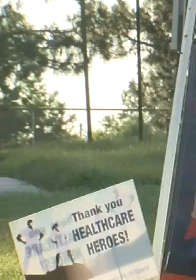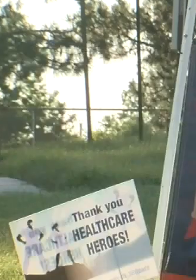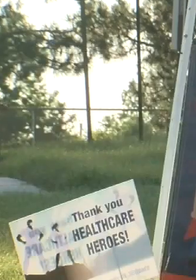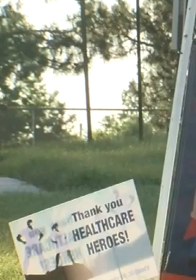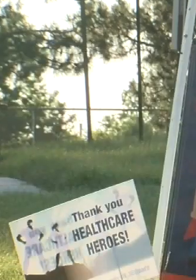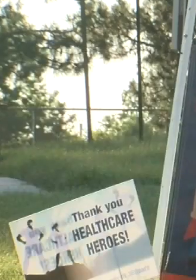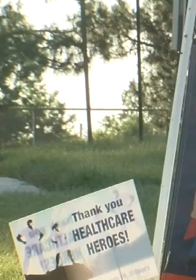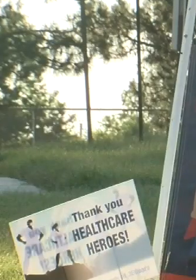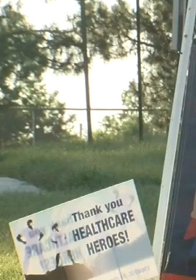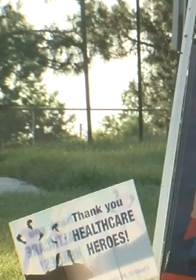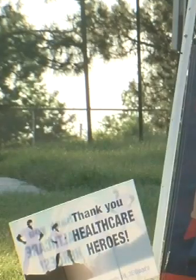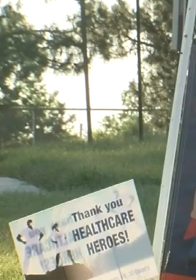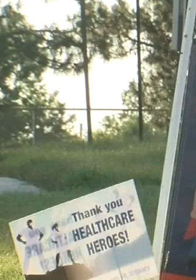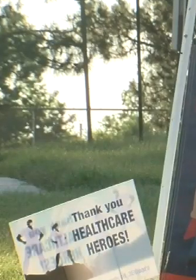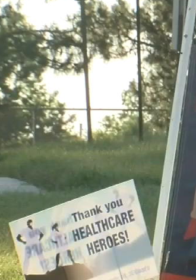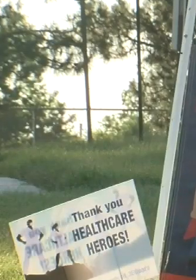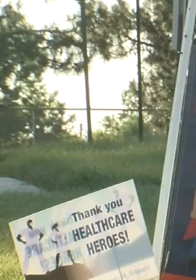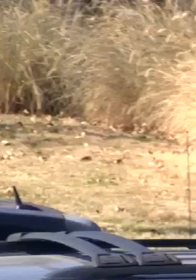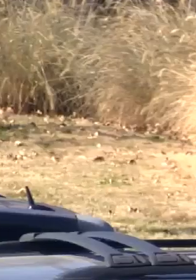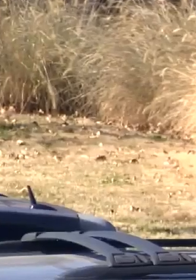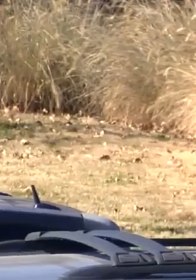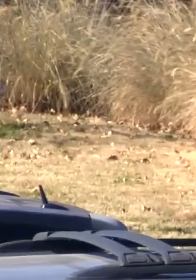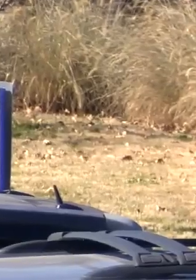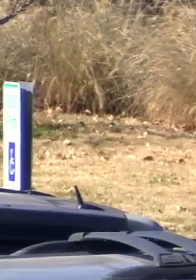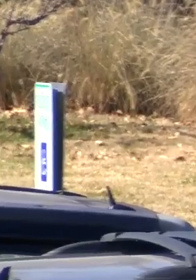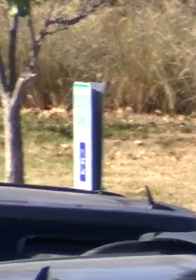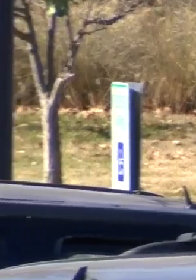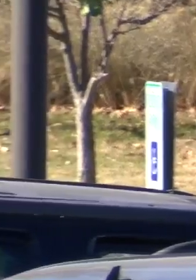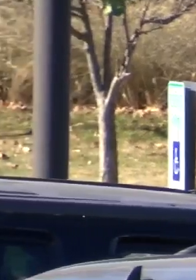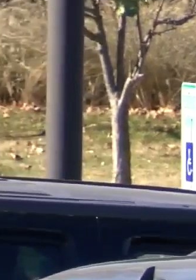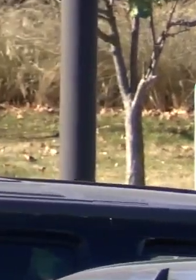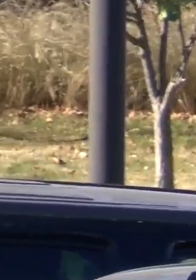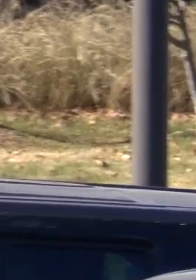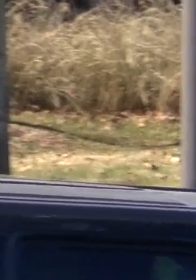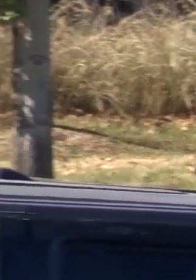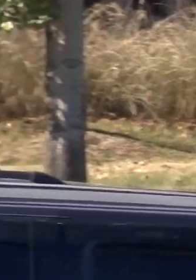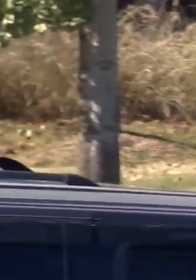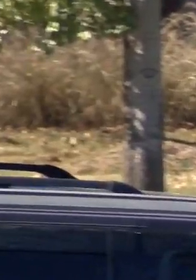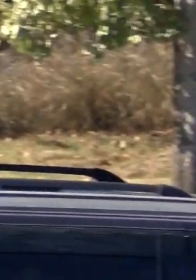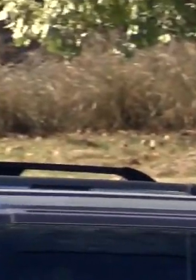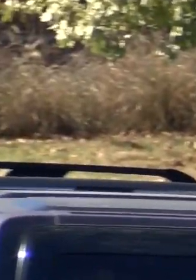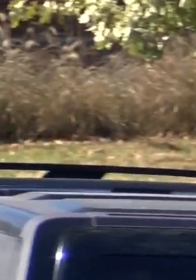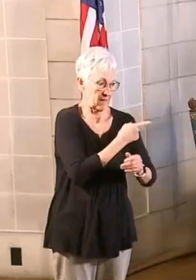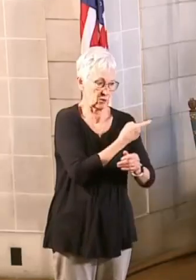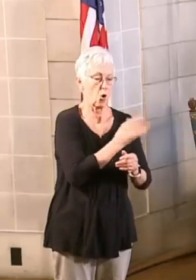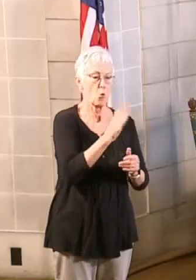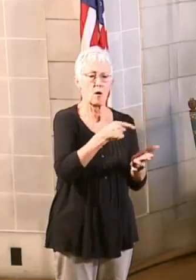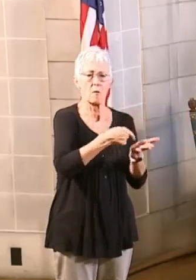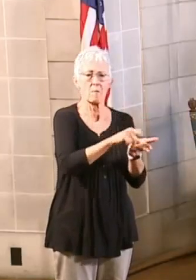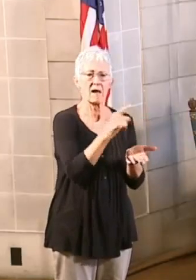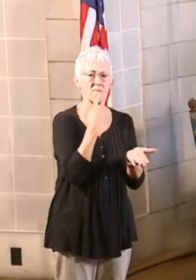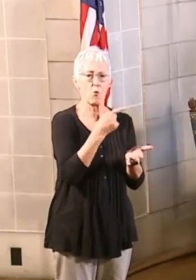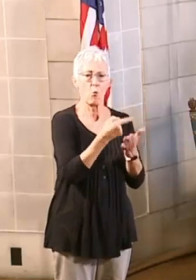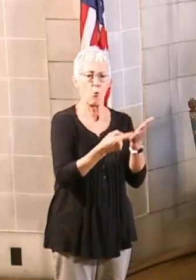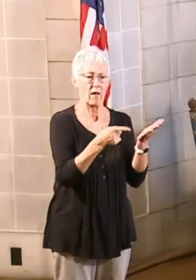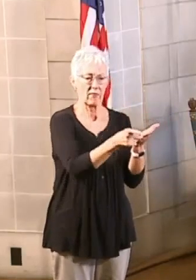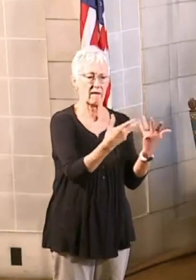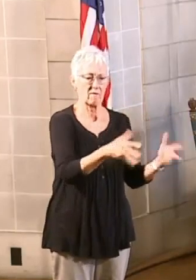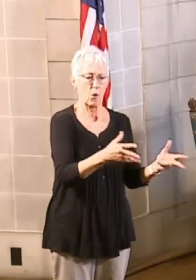as PPE. The aid also gives them extra cash to keep staff. In my mind, the ability for a provider